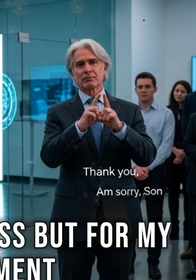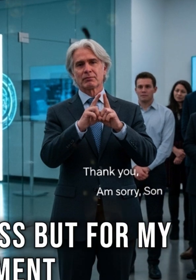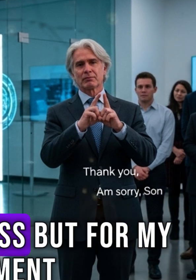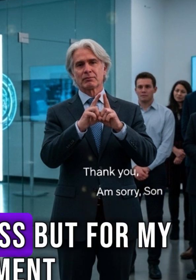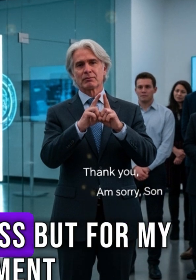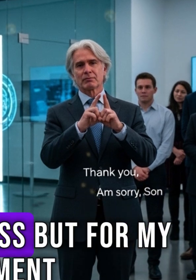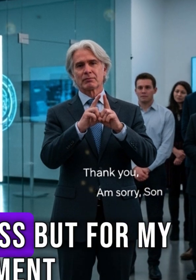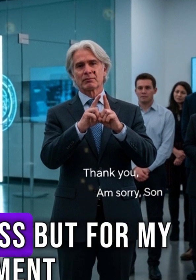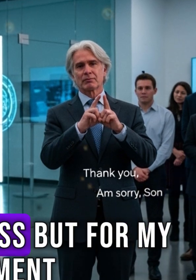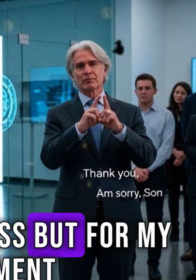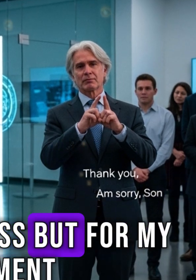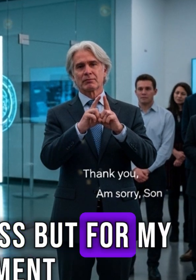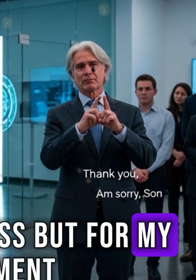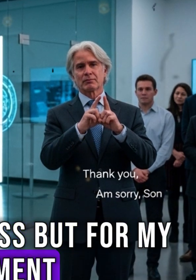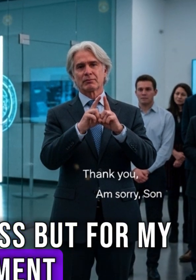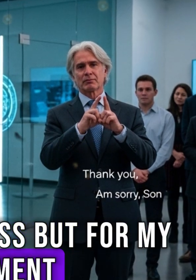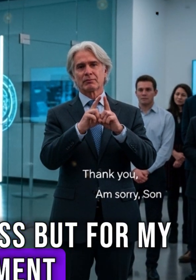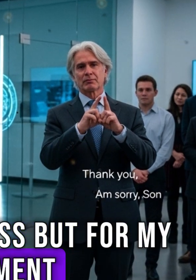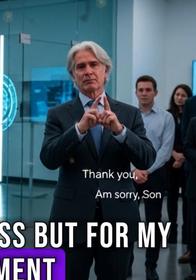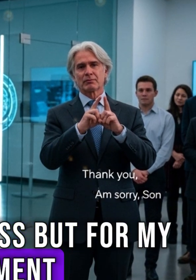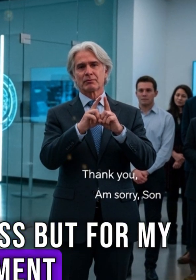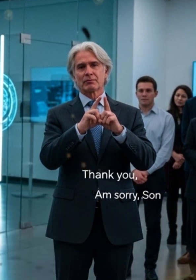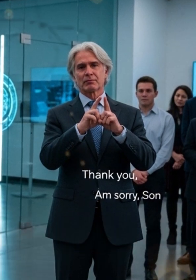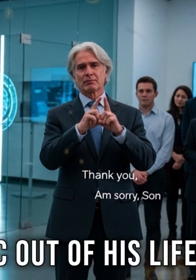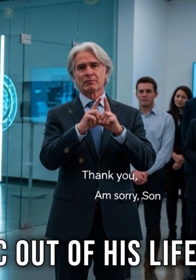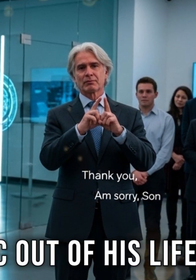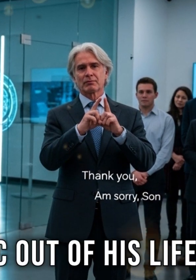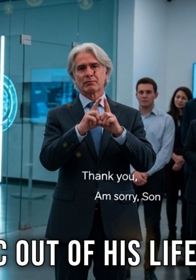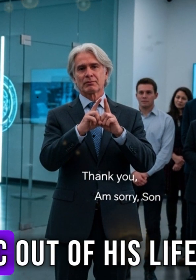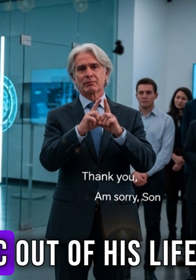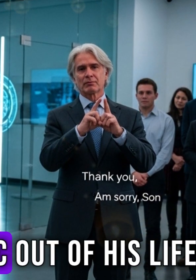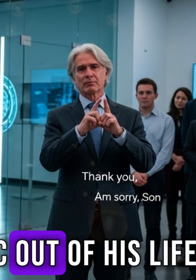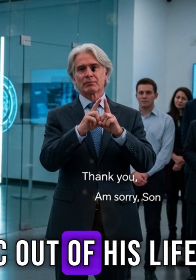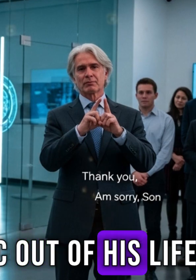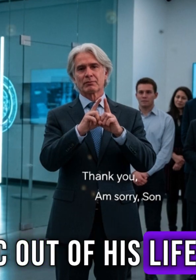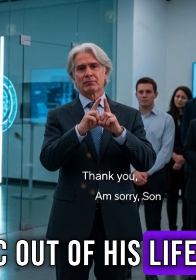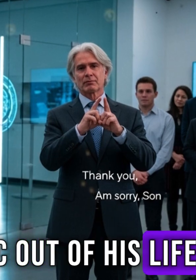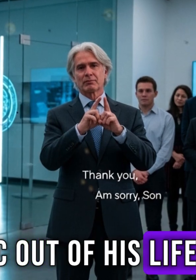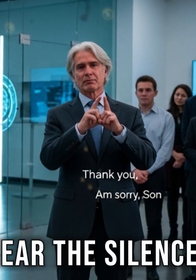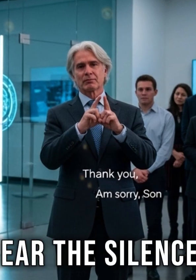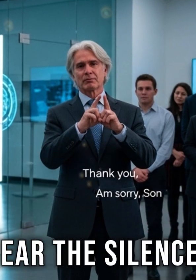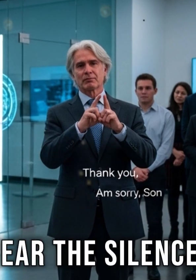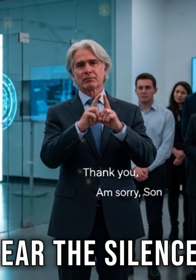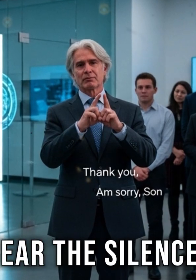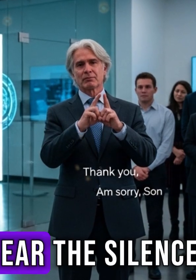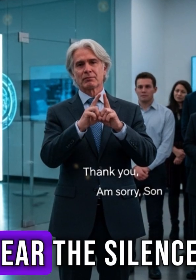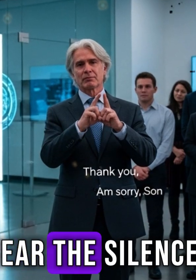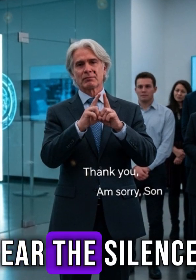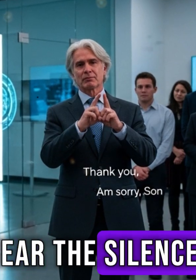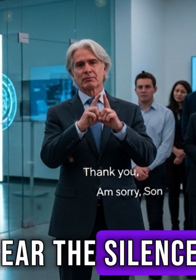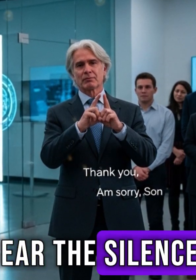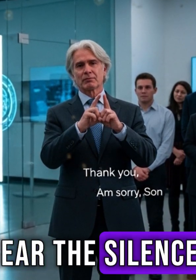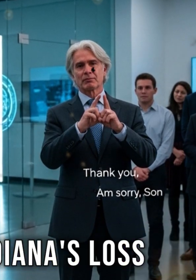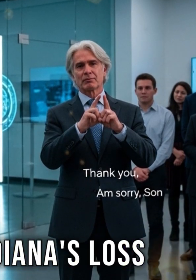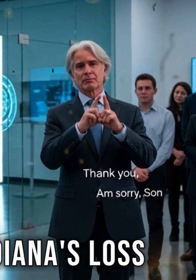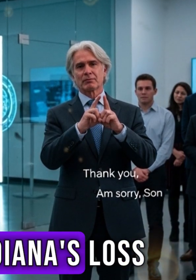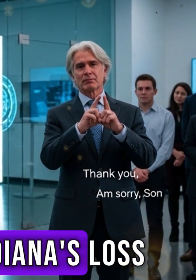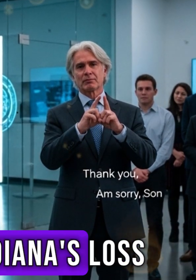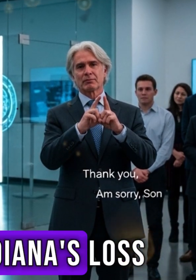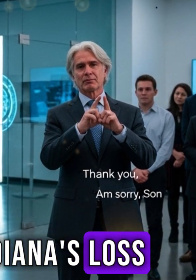his deafness, but for my abandonment. For taking the music out of his life, because I couldn't bear the silence that followed Diana's